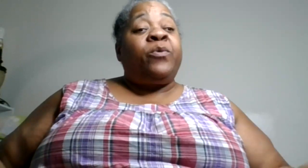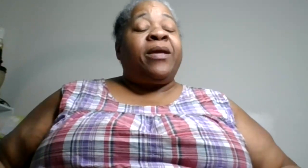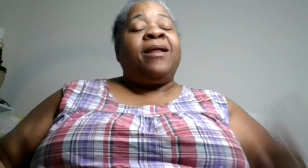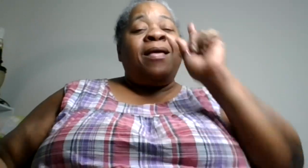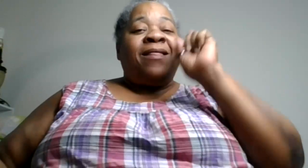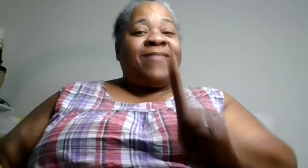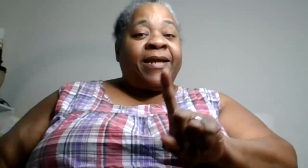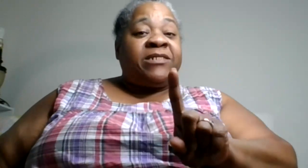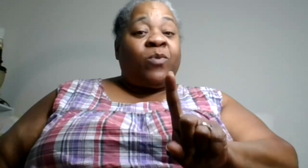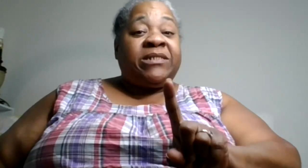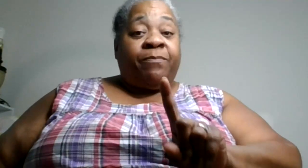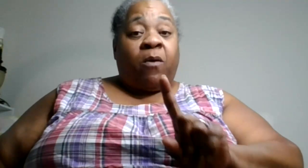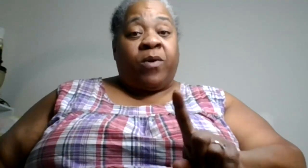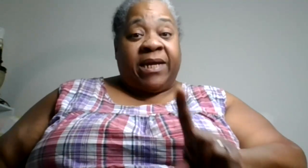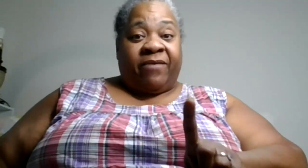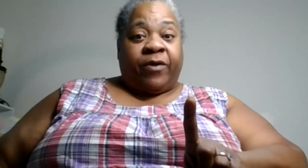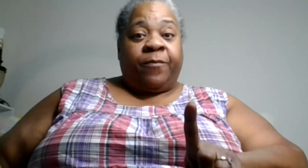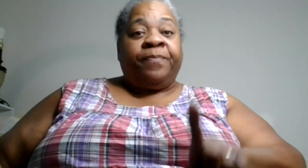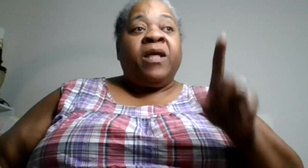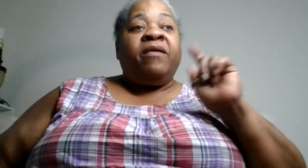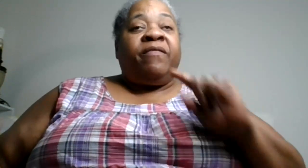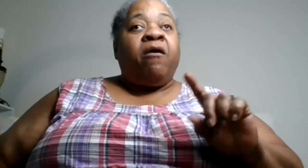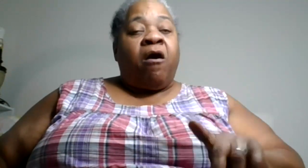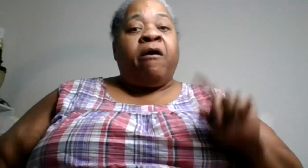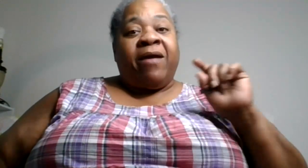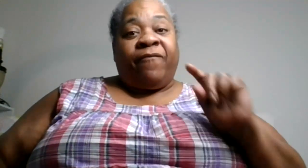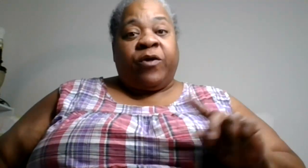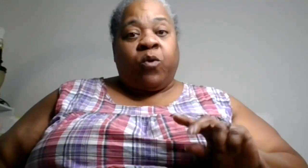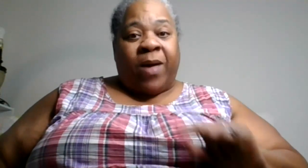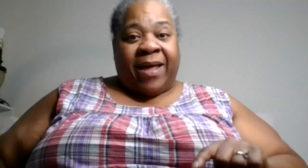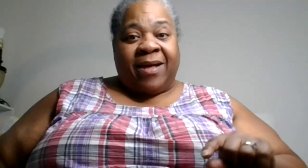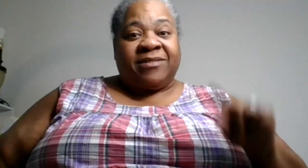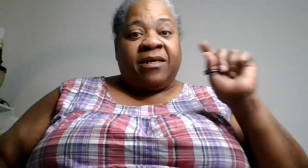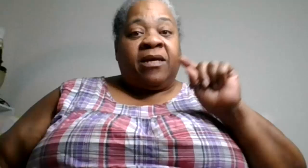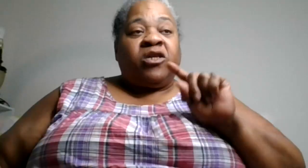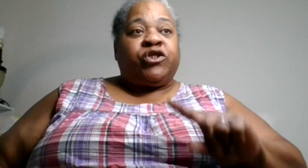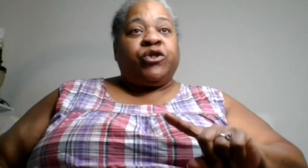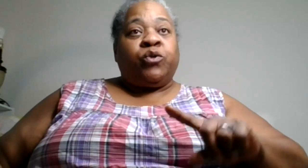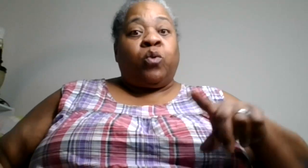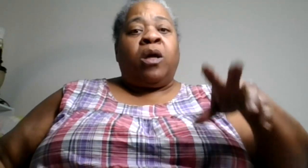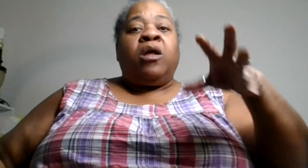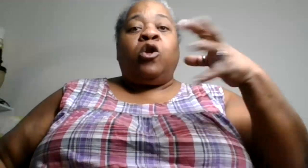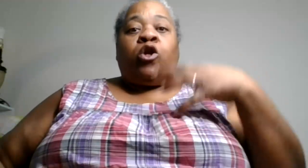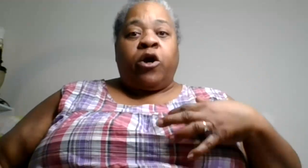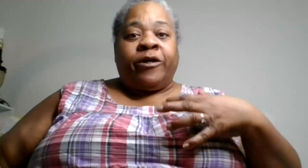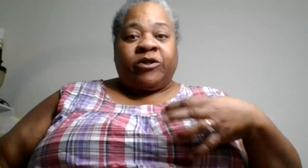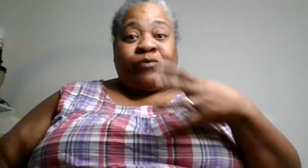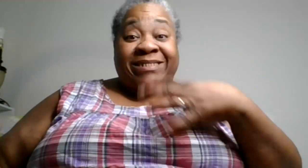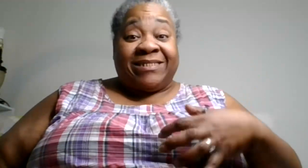it, that is one tip I want to give you. There are a few ways to learn to